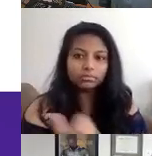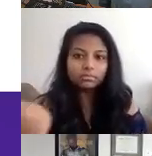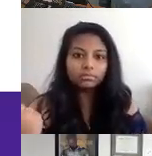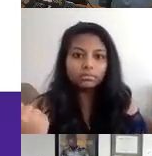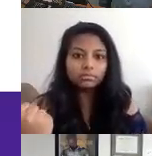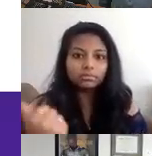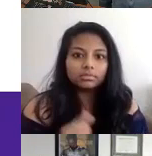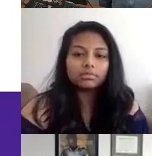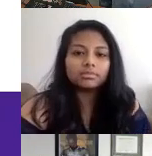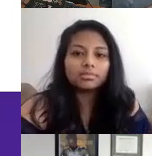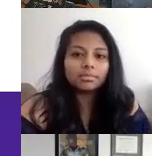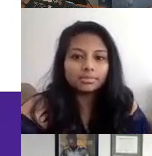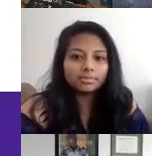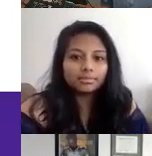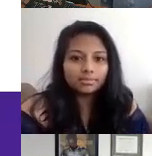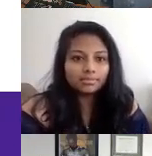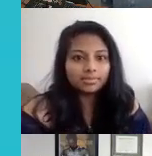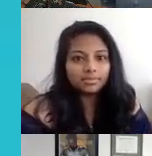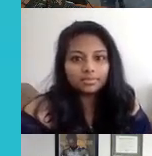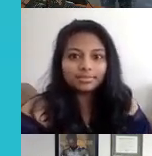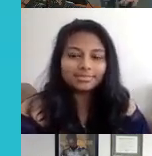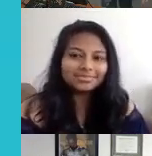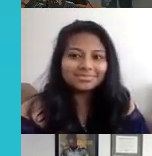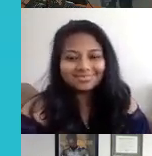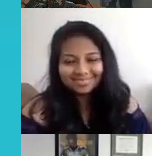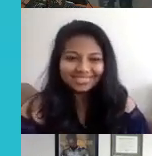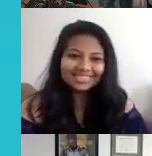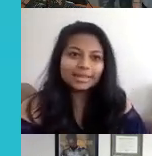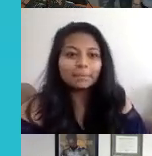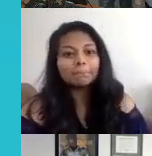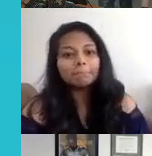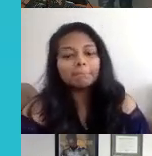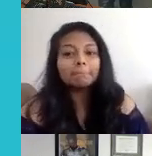for 100, I'm gonna be so proud and so excited.